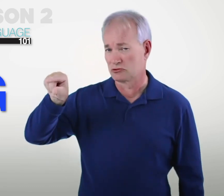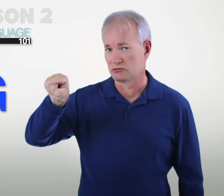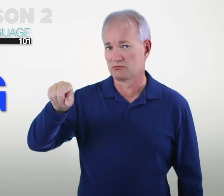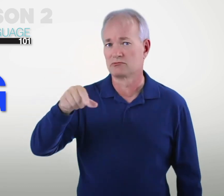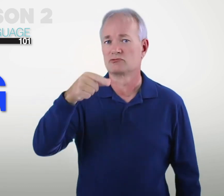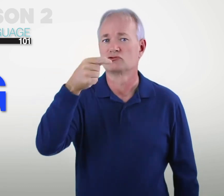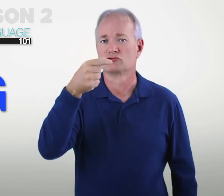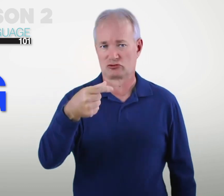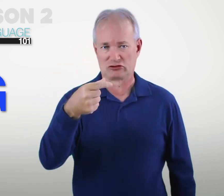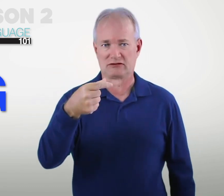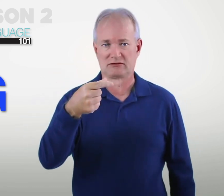G.